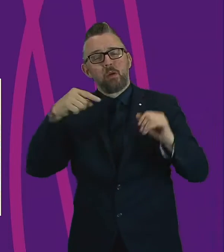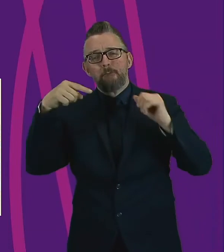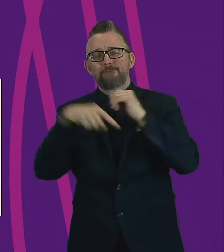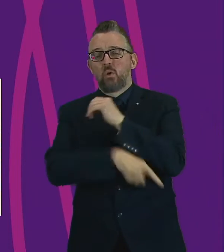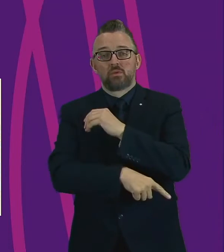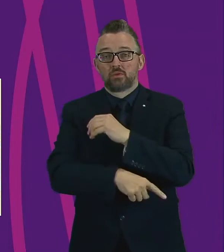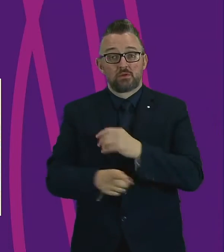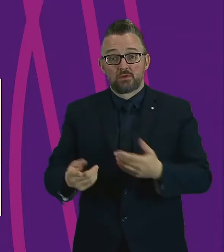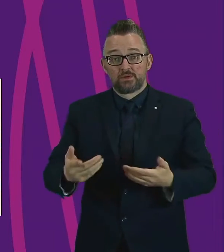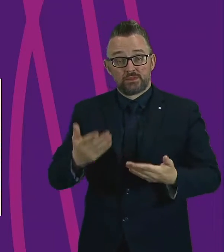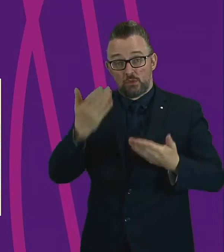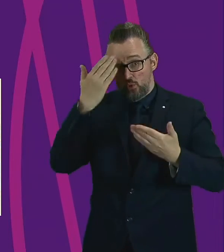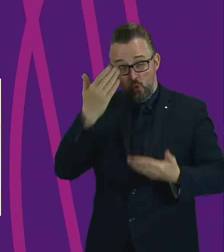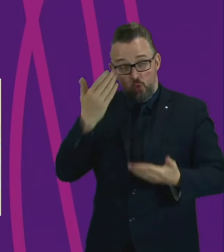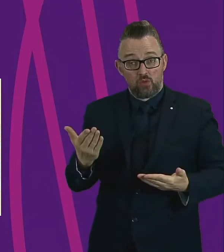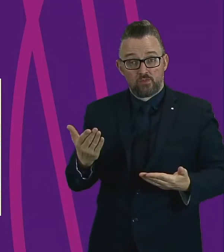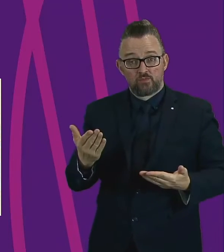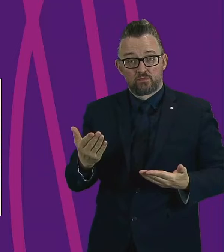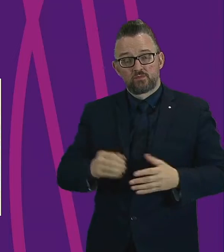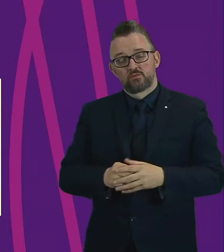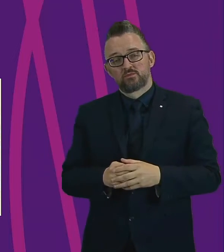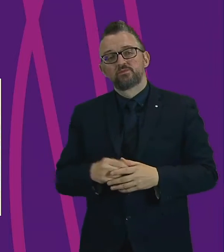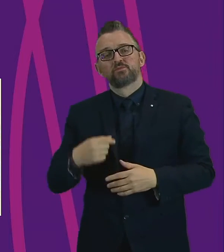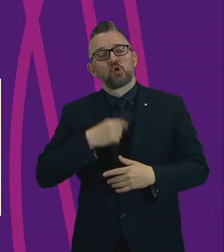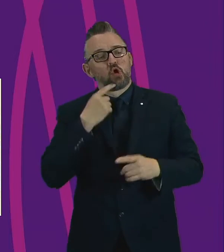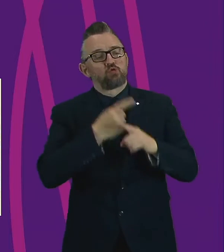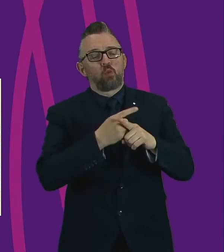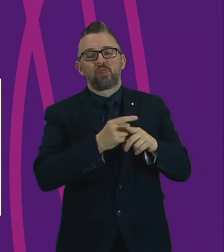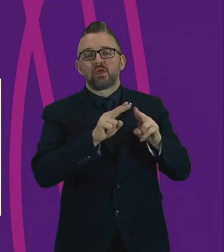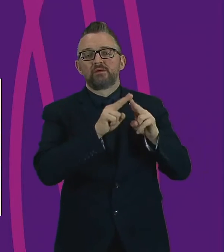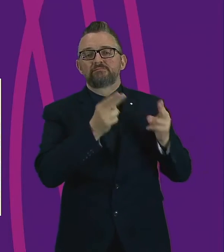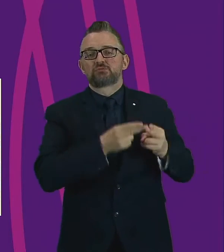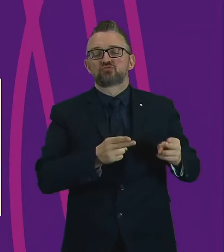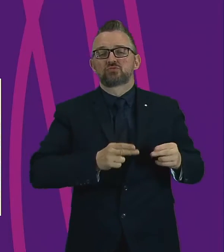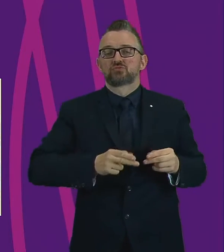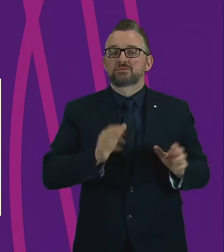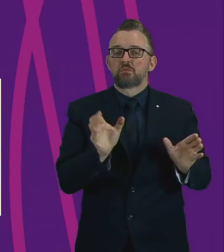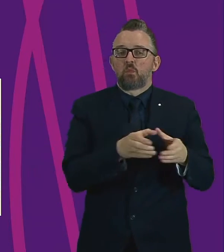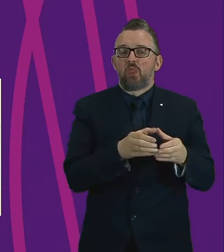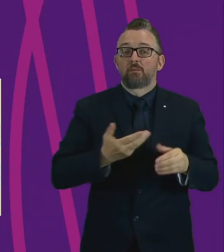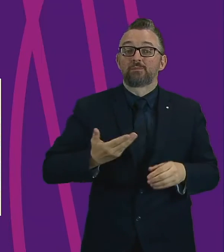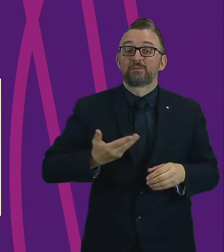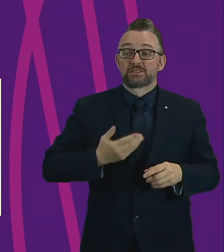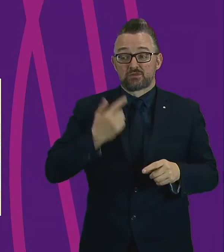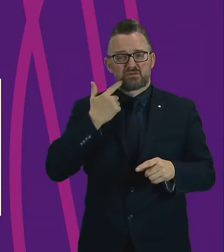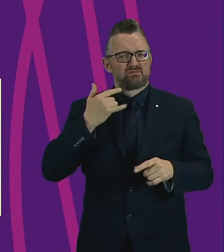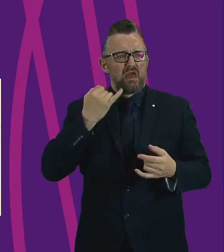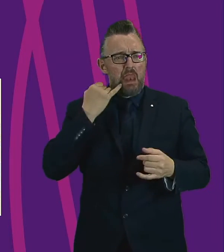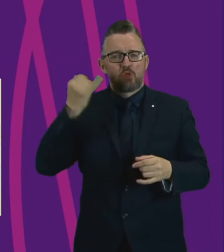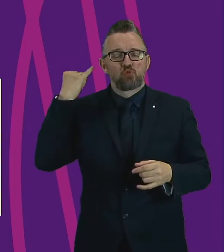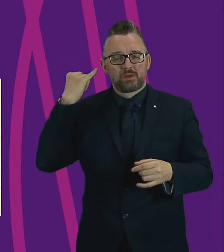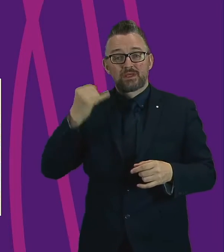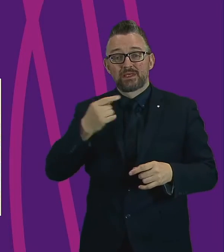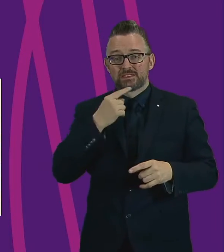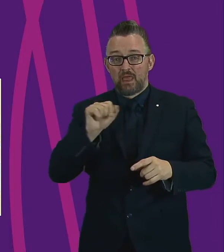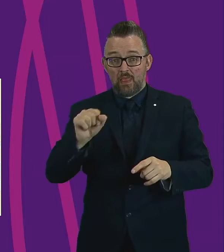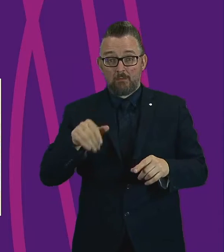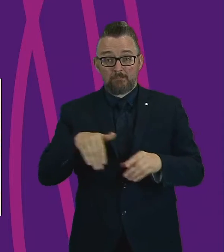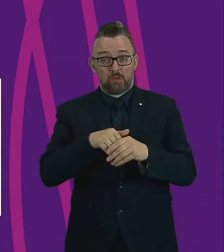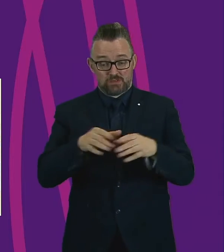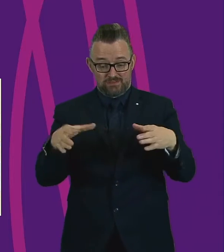state aid stops. I spoke to the Federation of Small Businesses just last week, who told me that a third of their